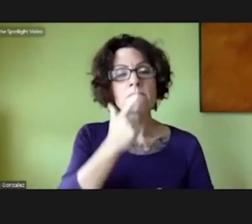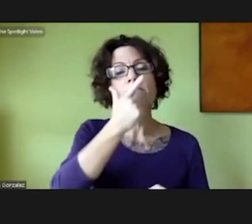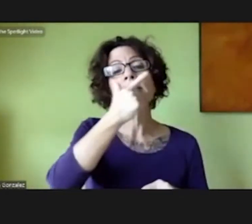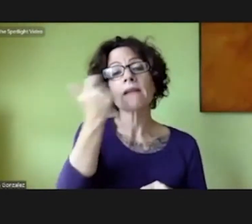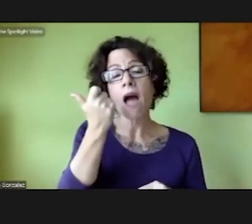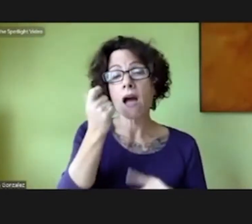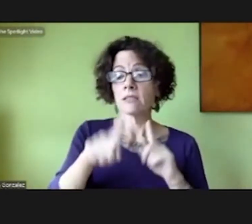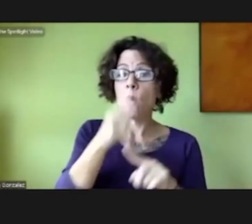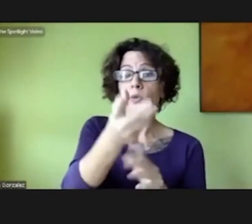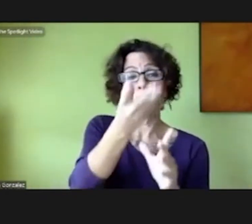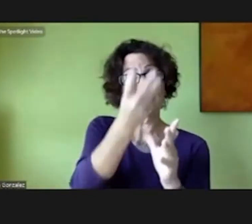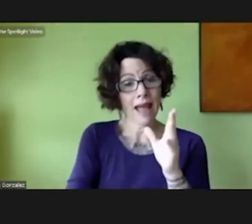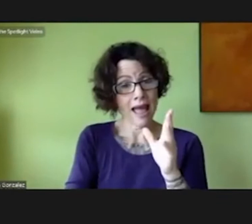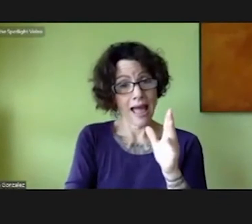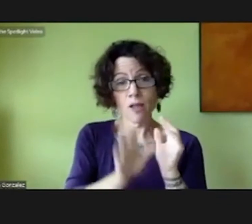this.